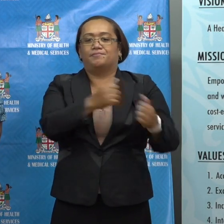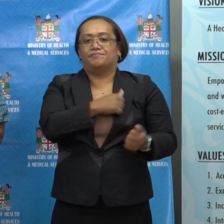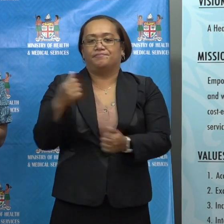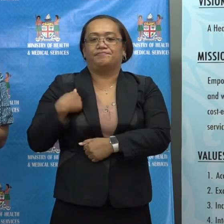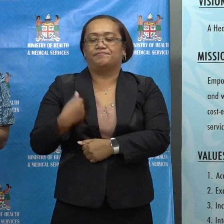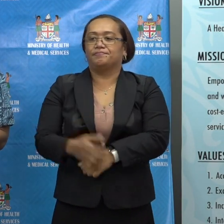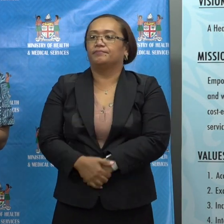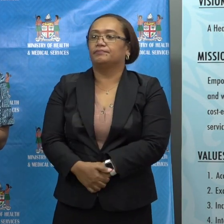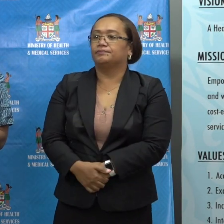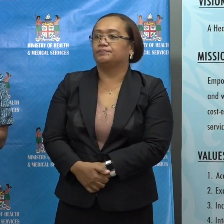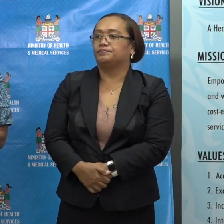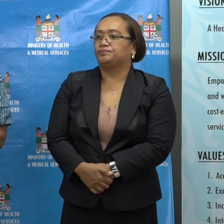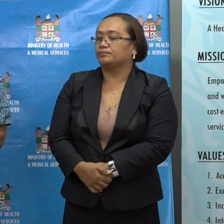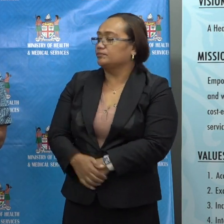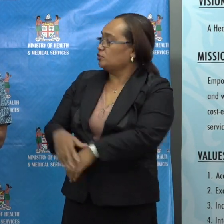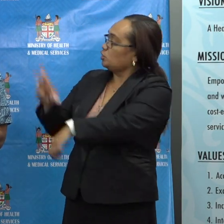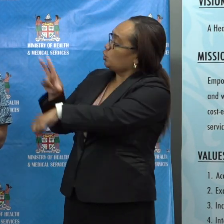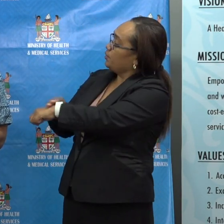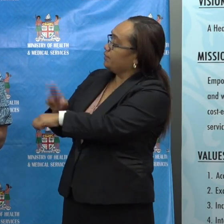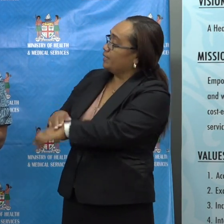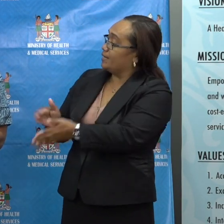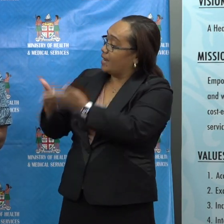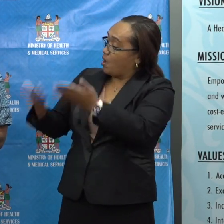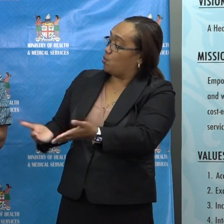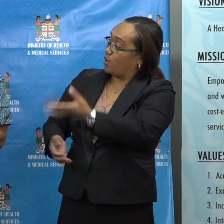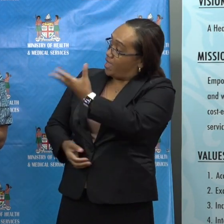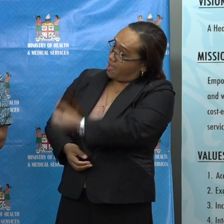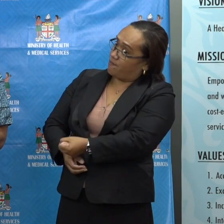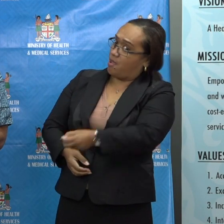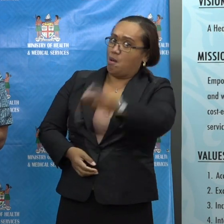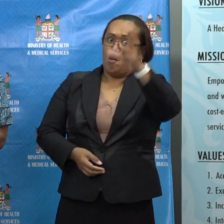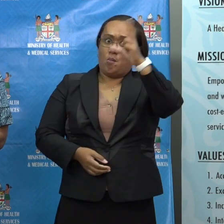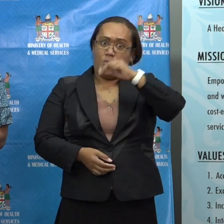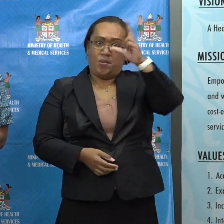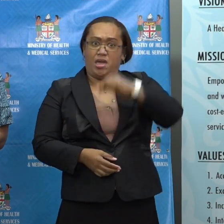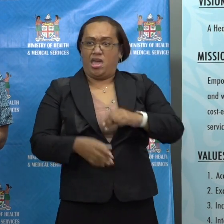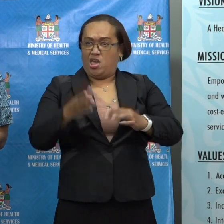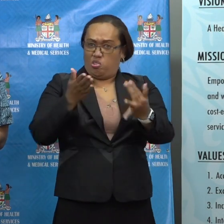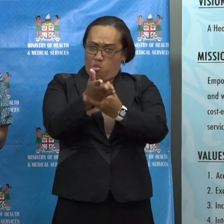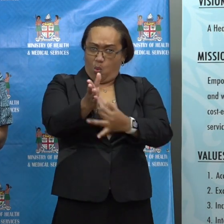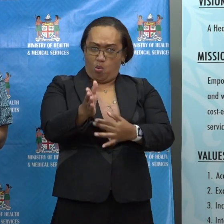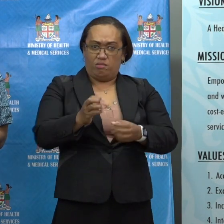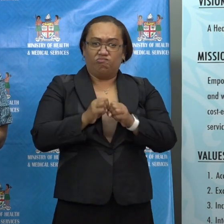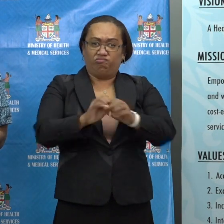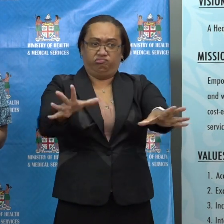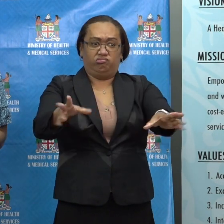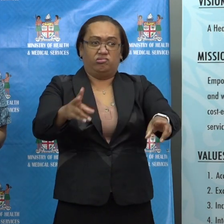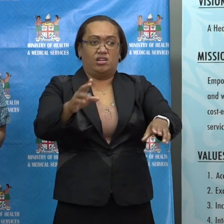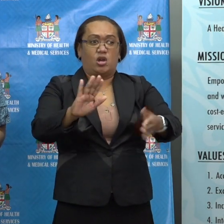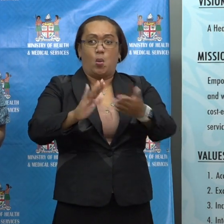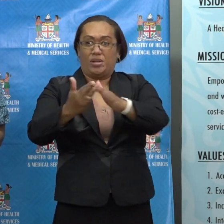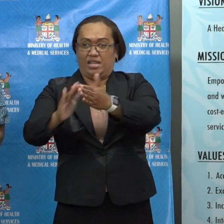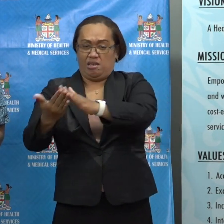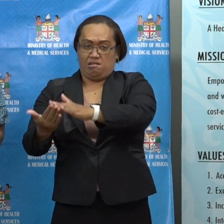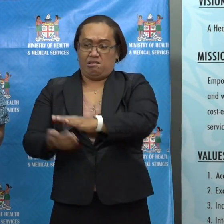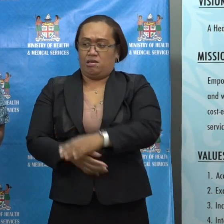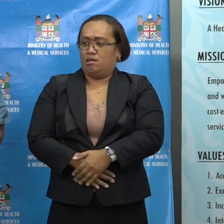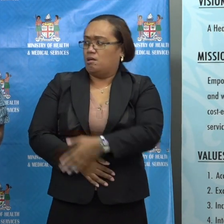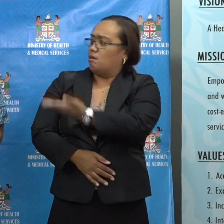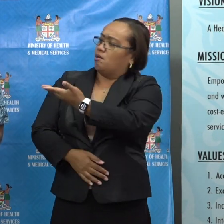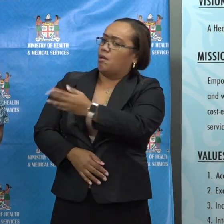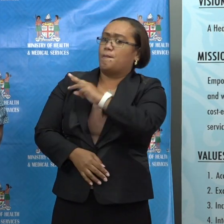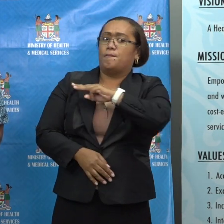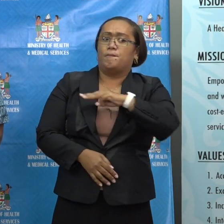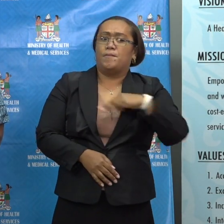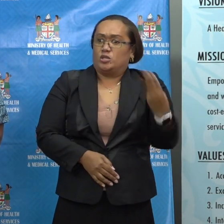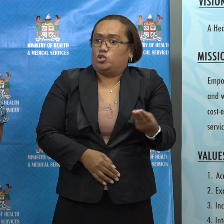Dr. Fong, now that we have a possibility of community transmission, has the Ministry of Health,